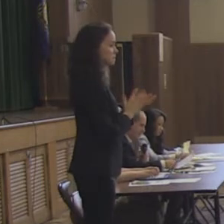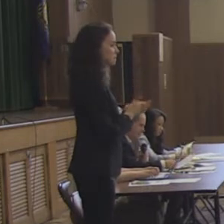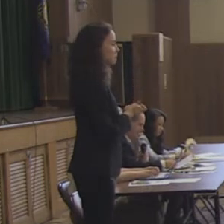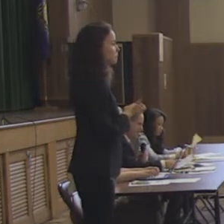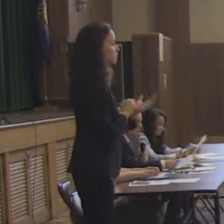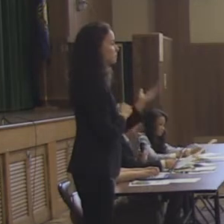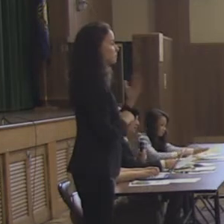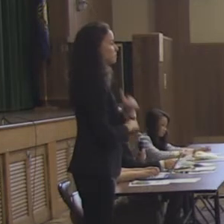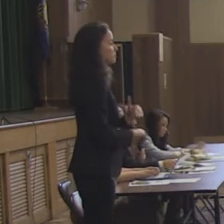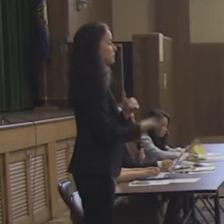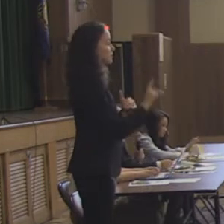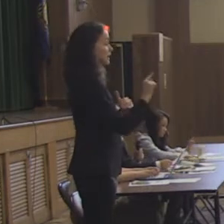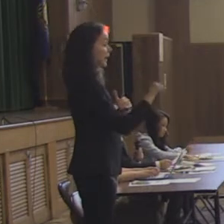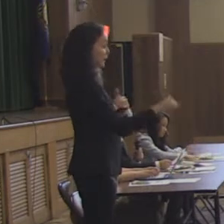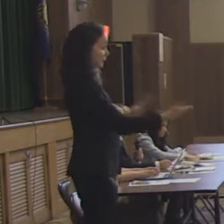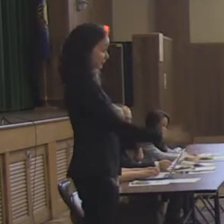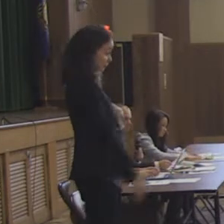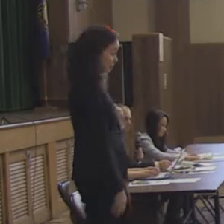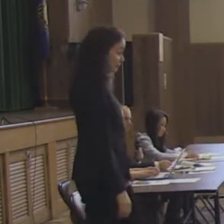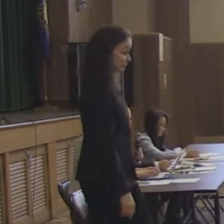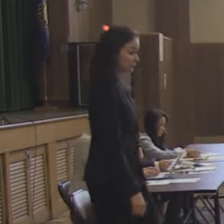next, Kathy Schmidt.